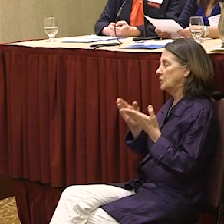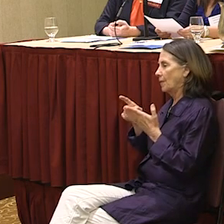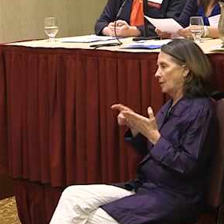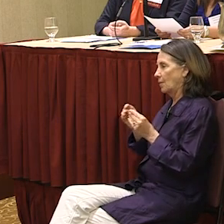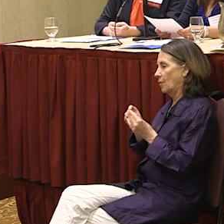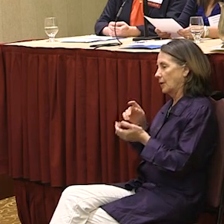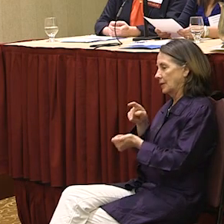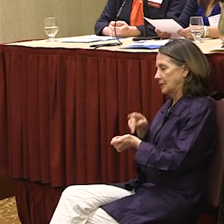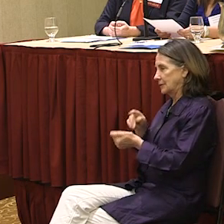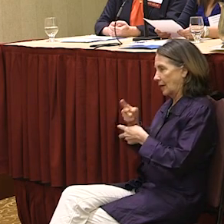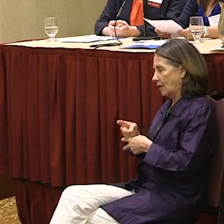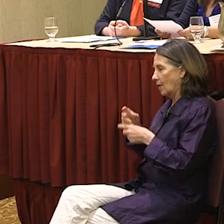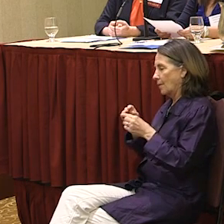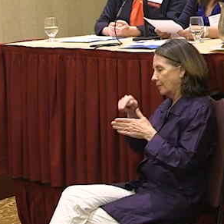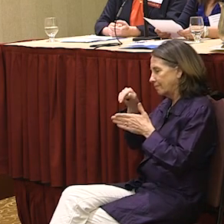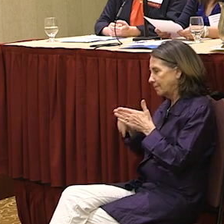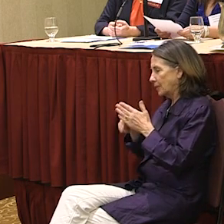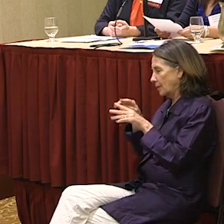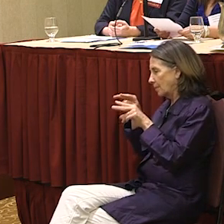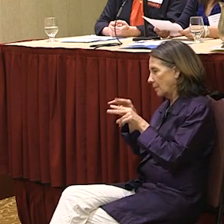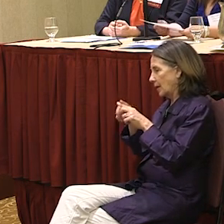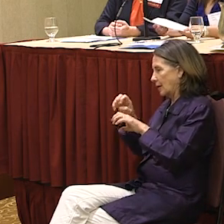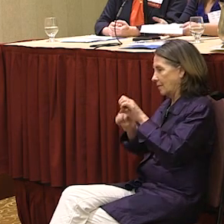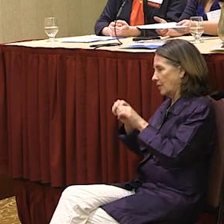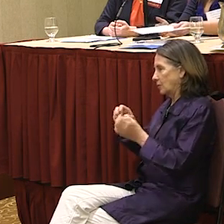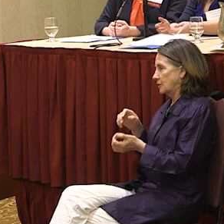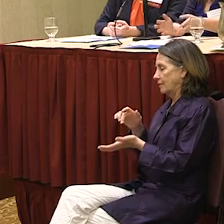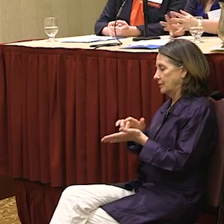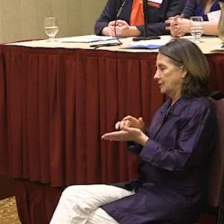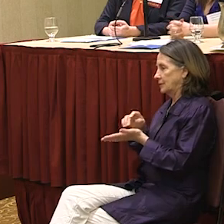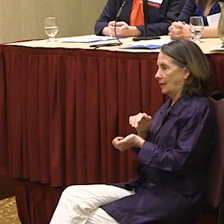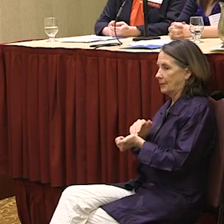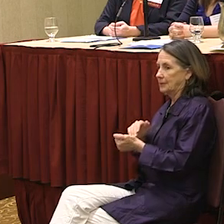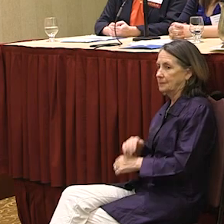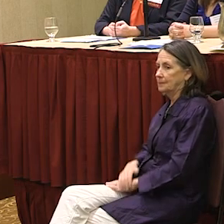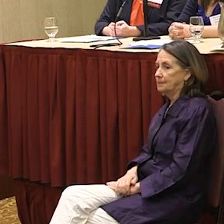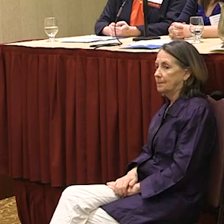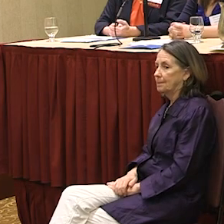psychiatric care, more intensive monitoring, and an evaluation of psych meds. Thank you.